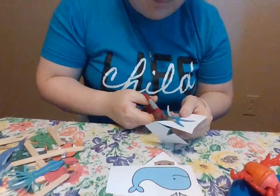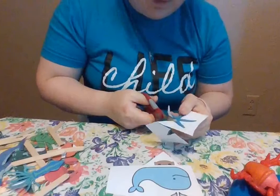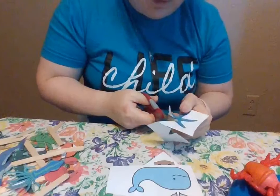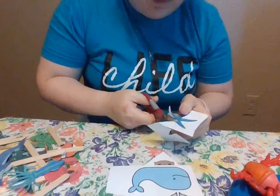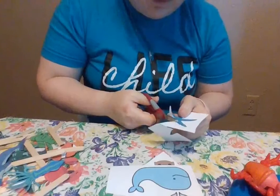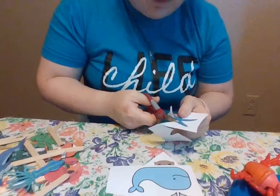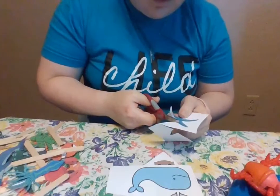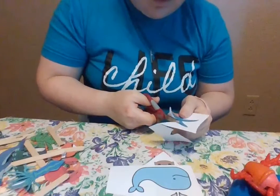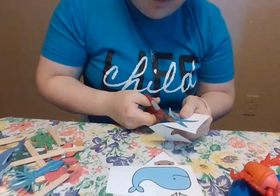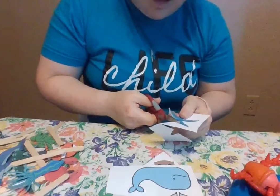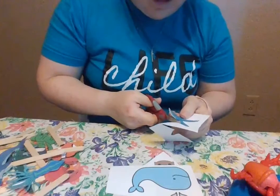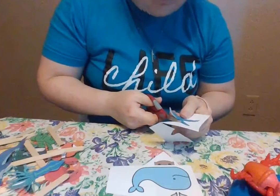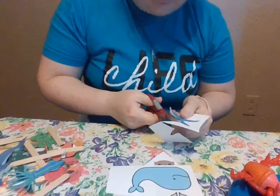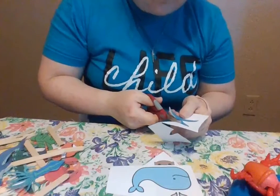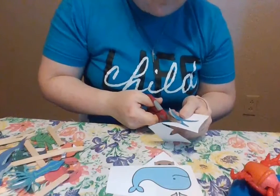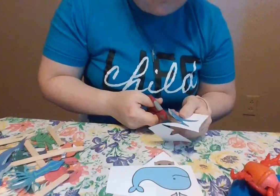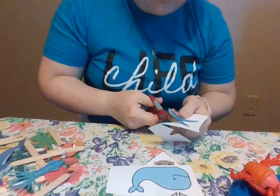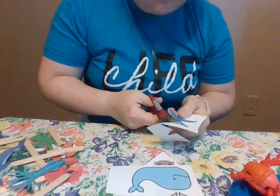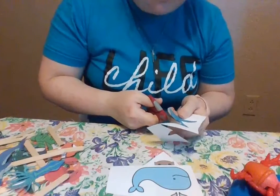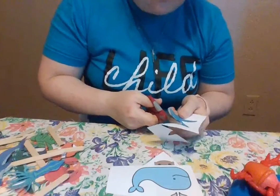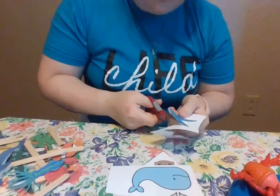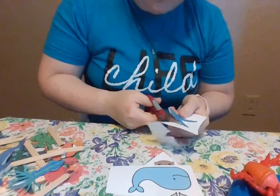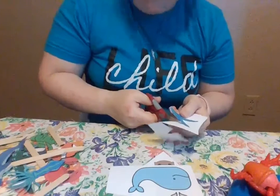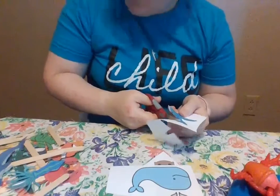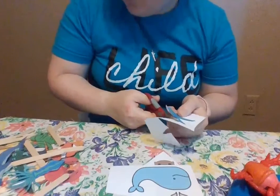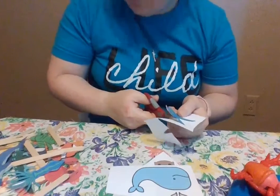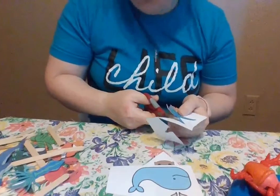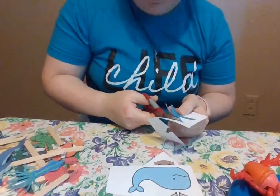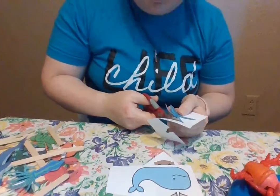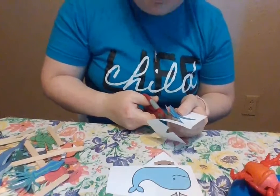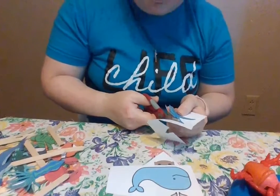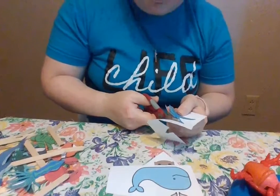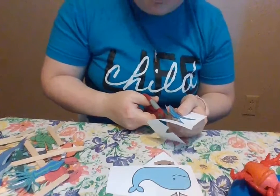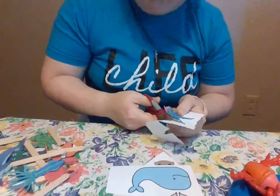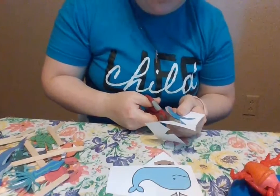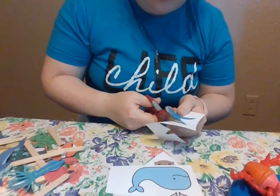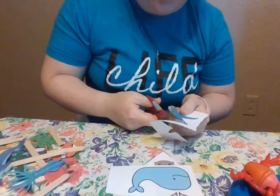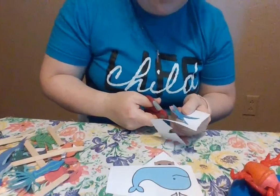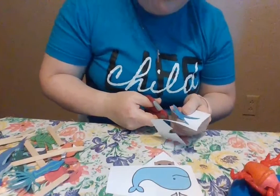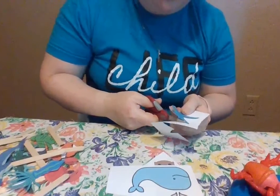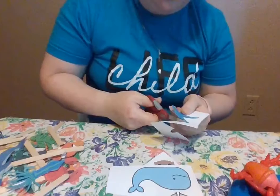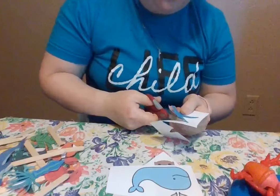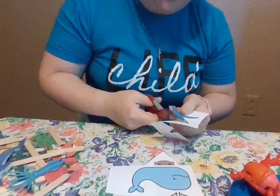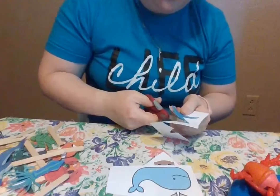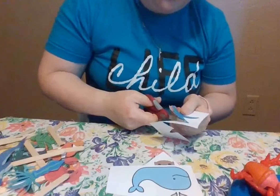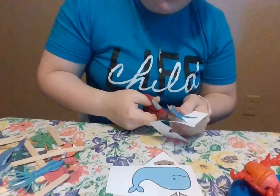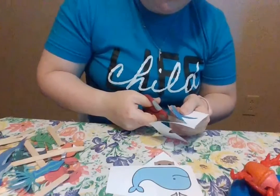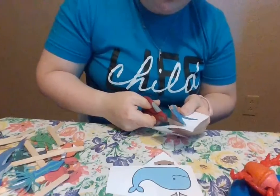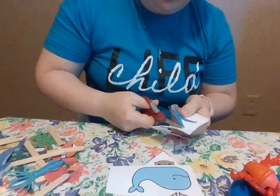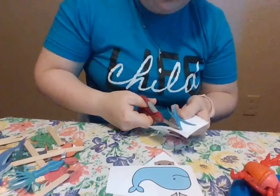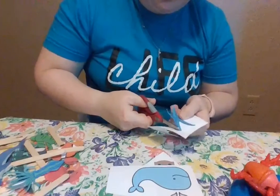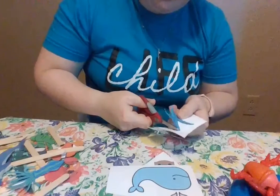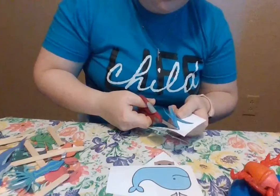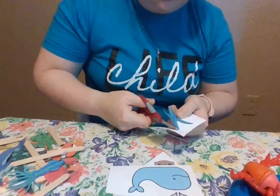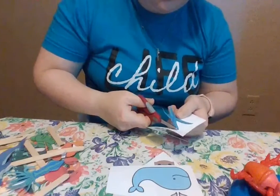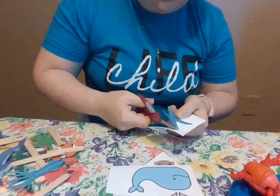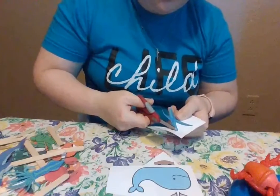remember how to sign some stuff. So I'm going to put my water into my tub. Then I will hold